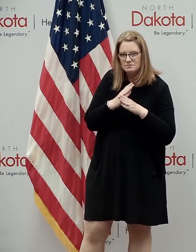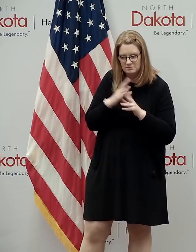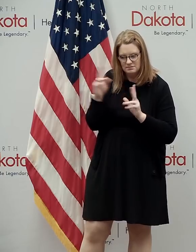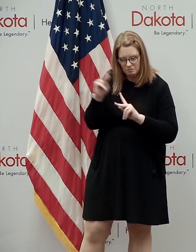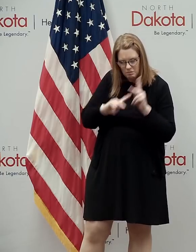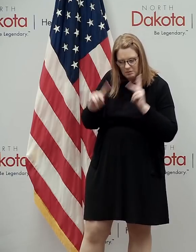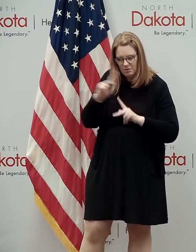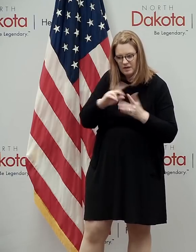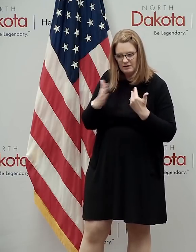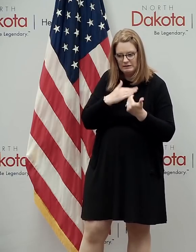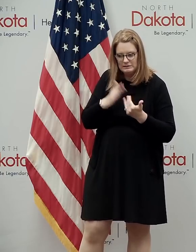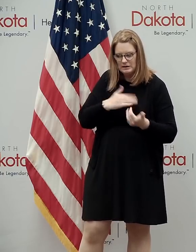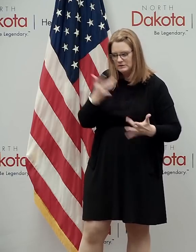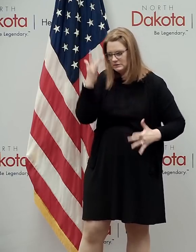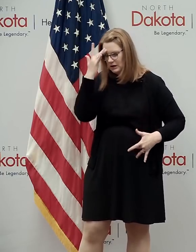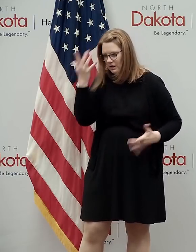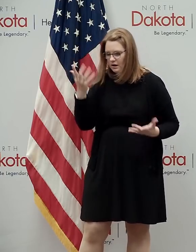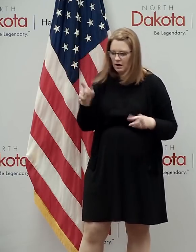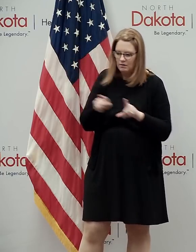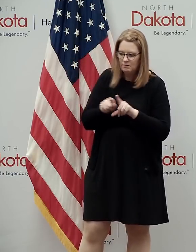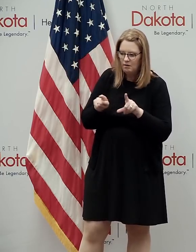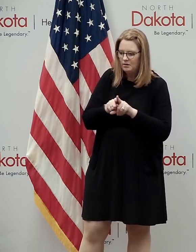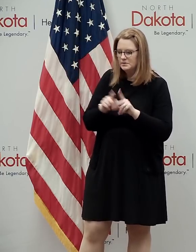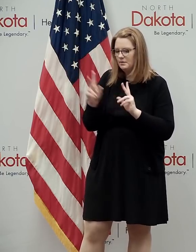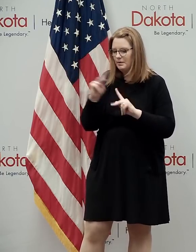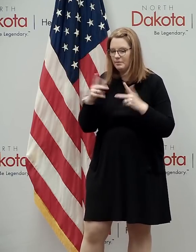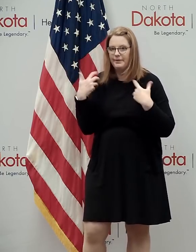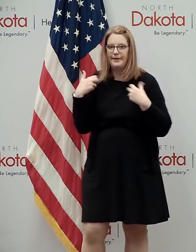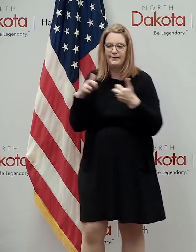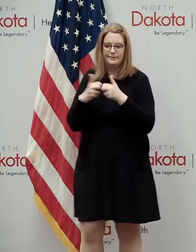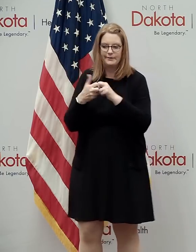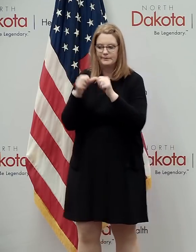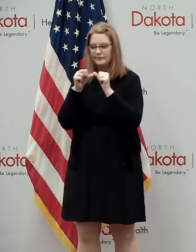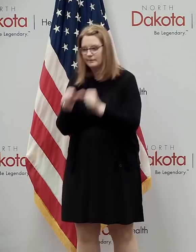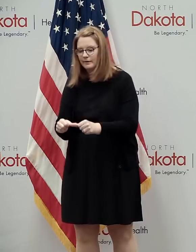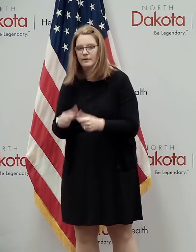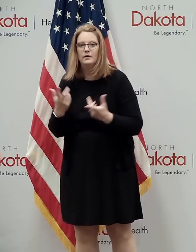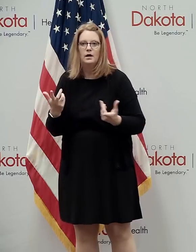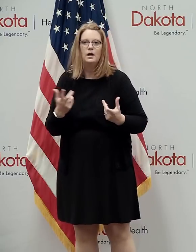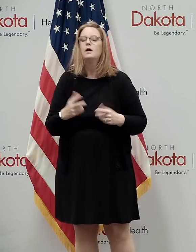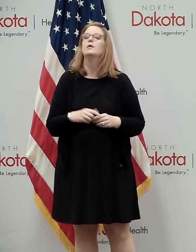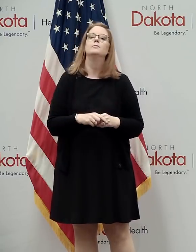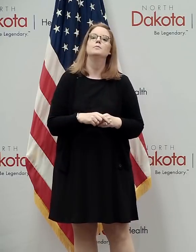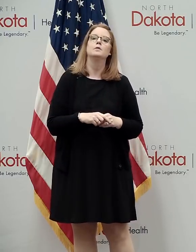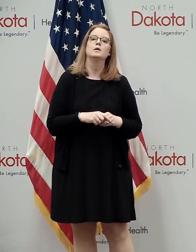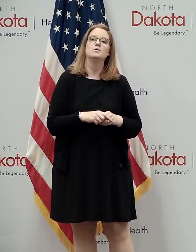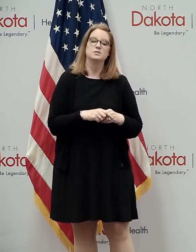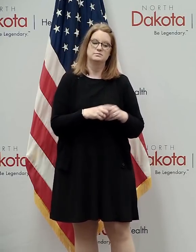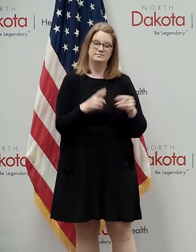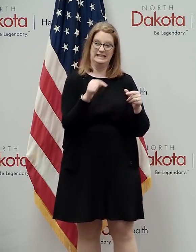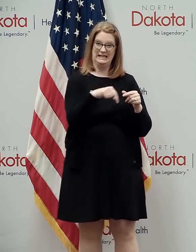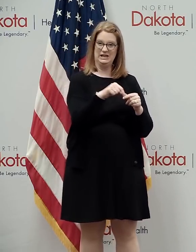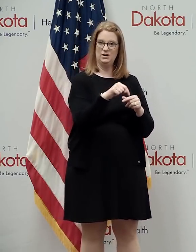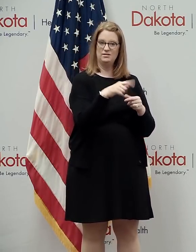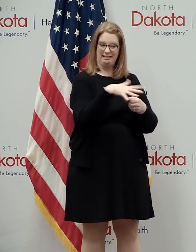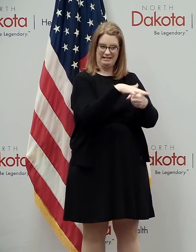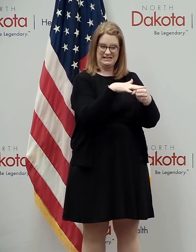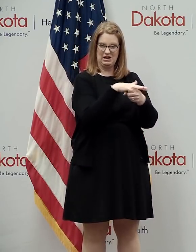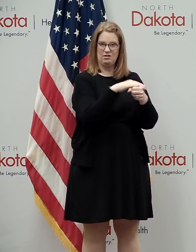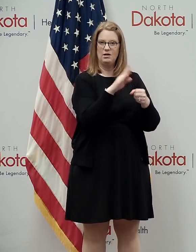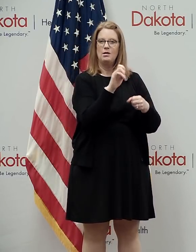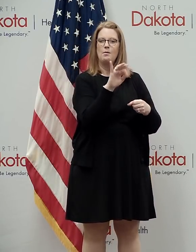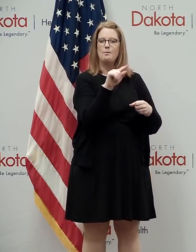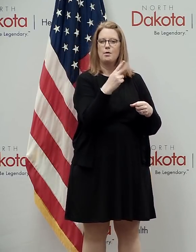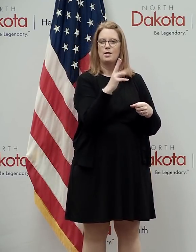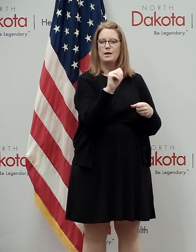the plans we have in place. We are doing a lot more testing in Burley and Morton as part of this work. The last